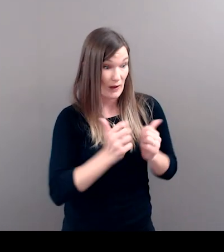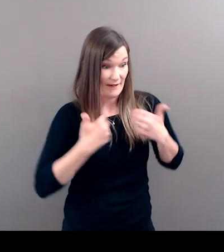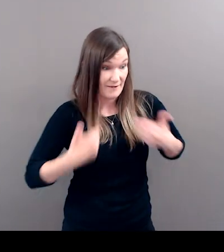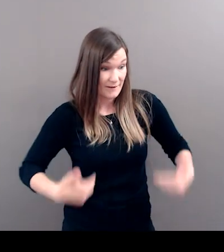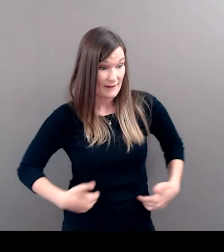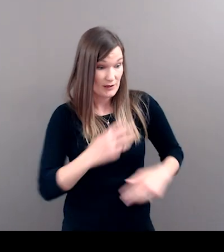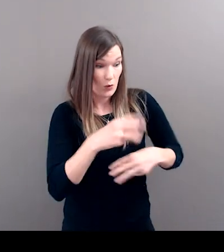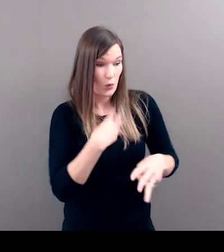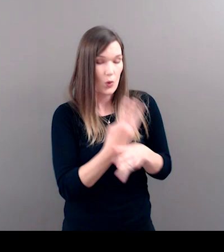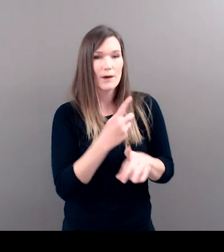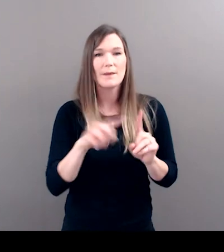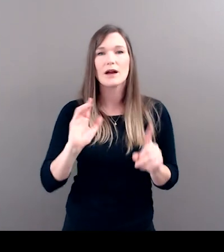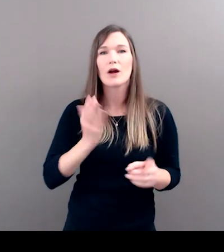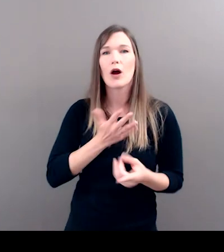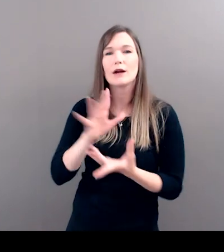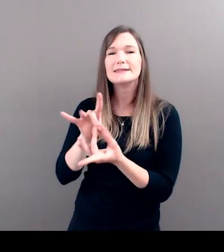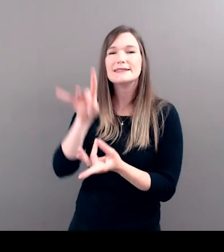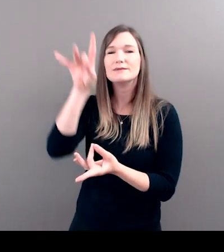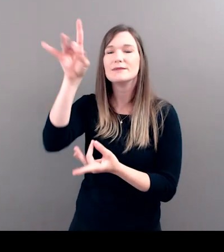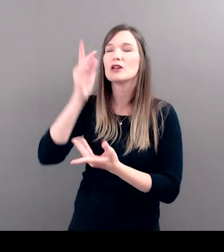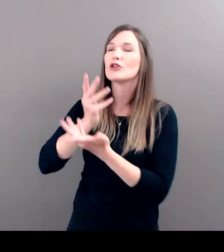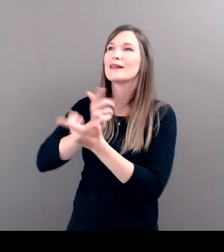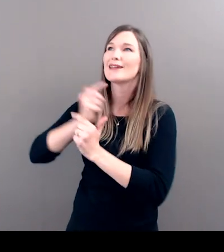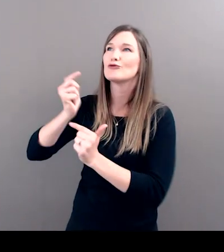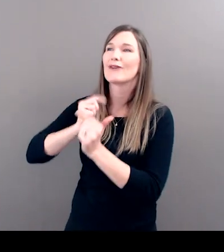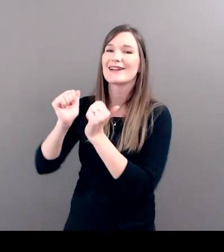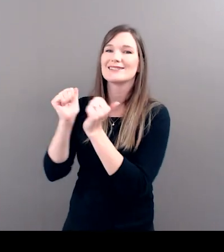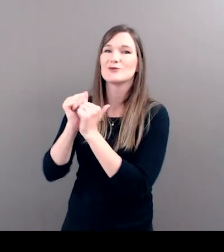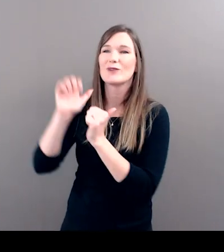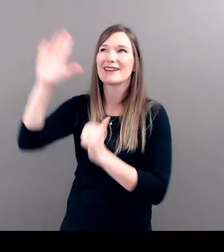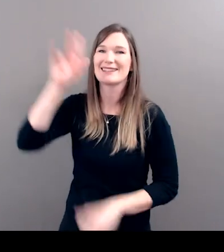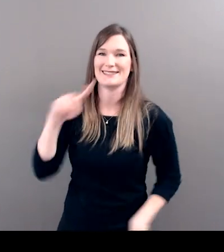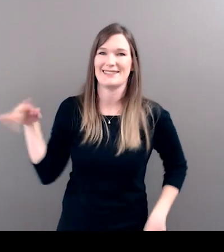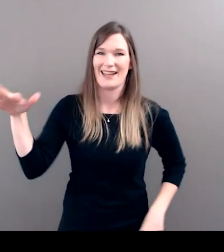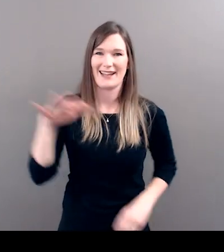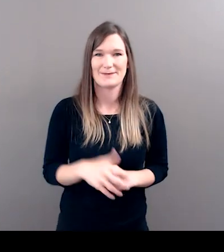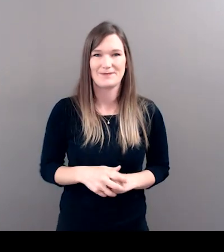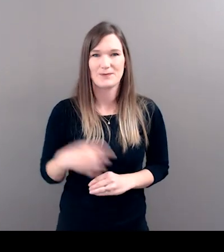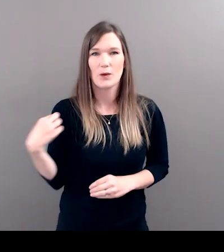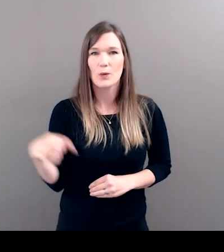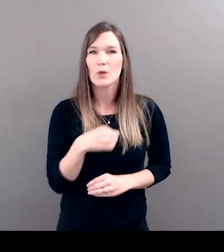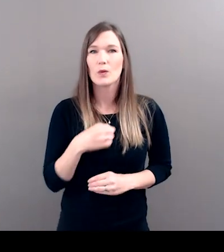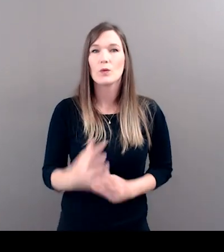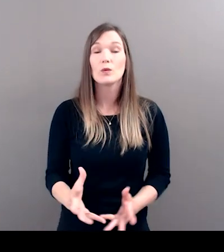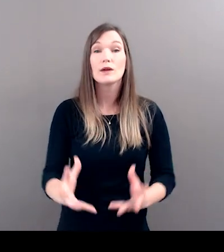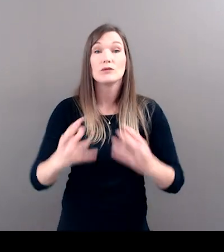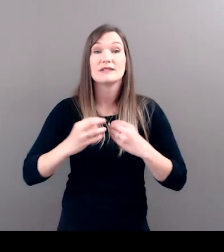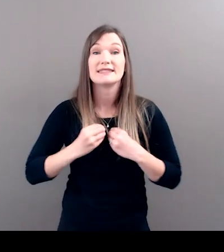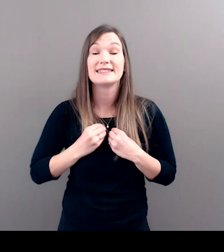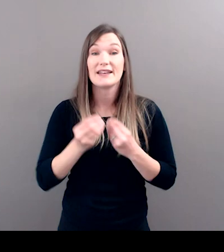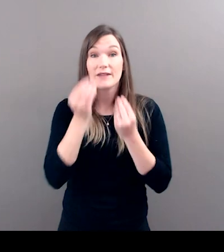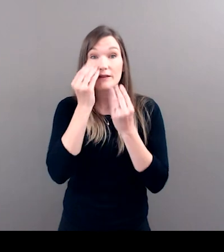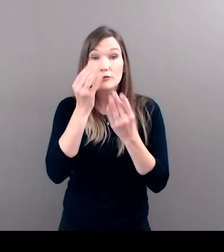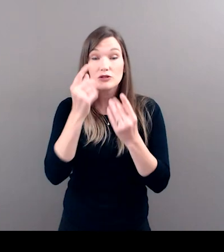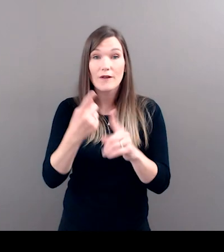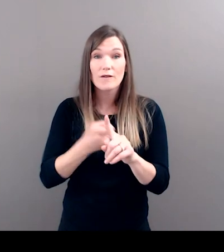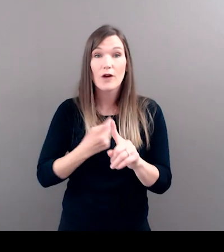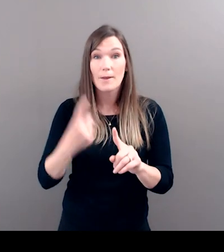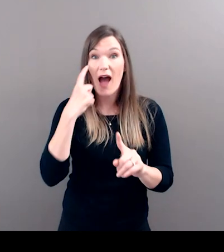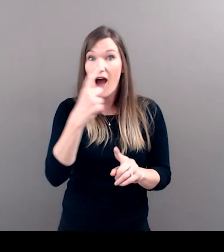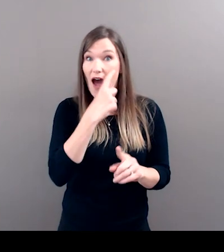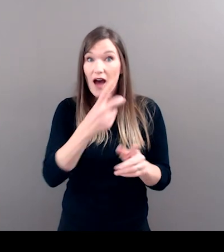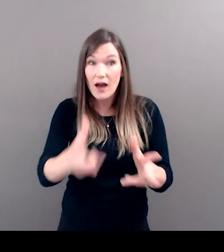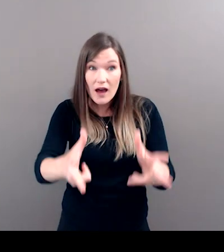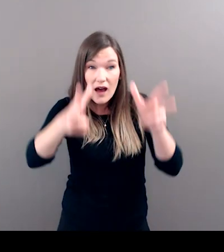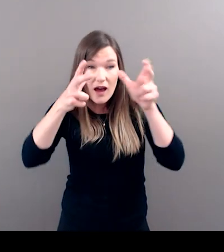By faith, we receive information from our eyes. We receive information from our ears. We receive information from our